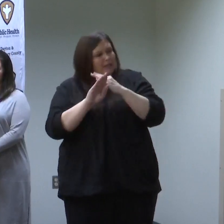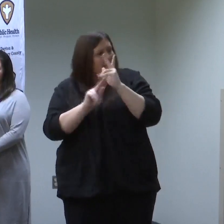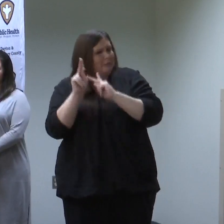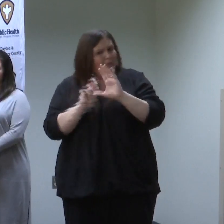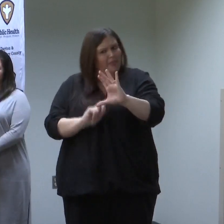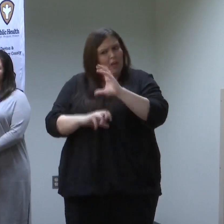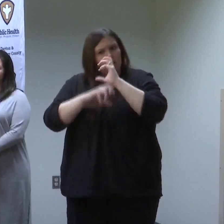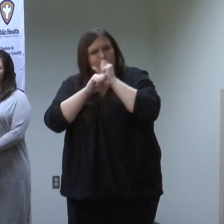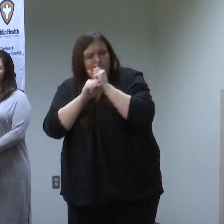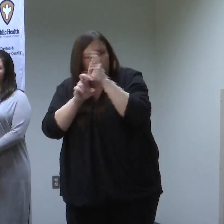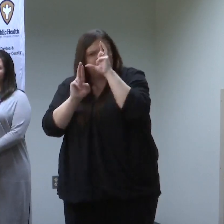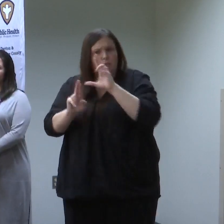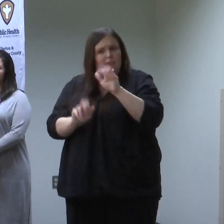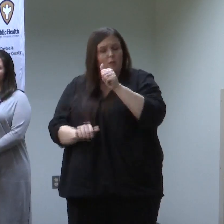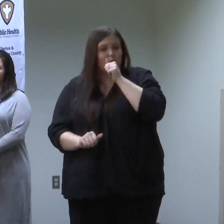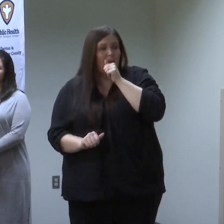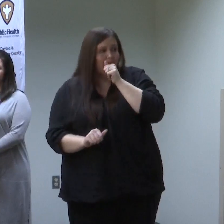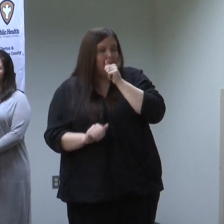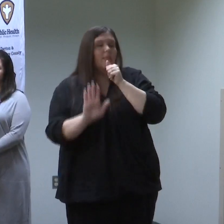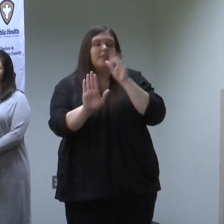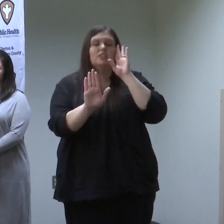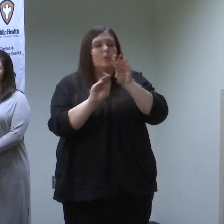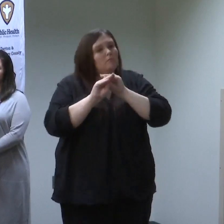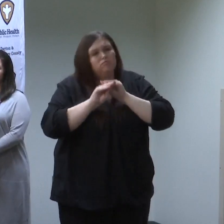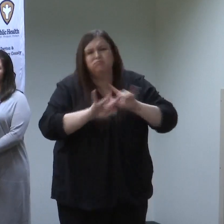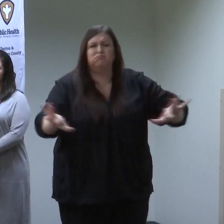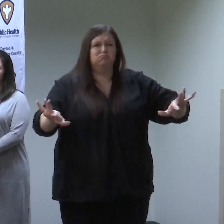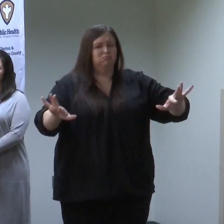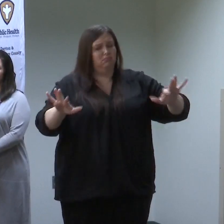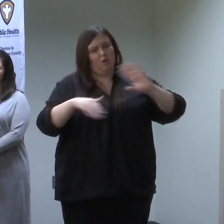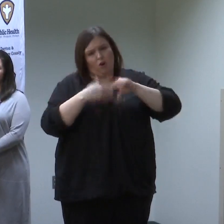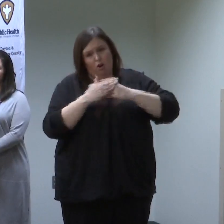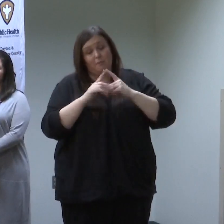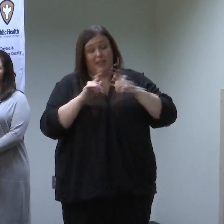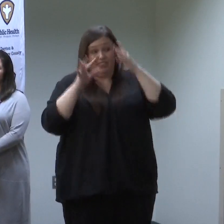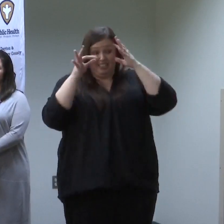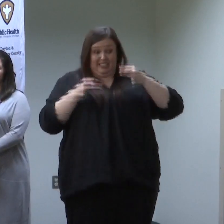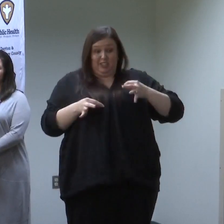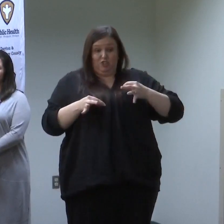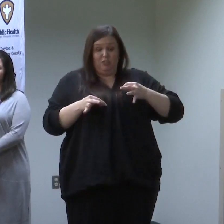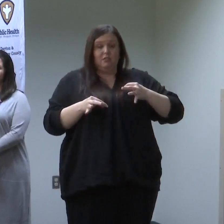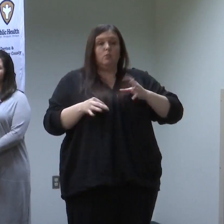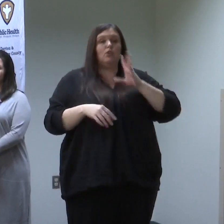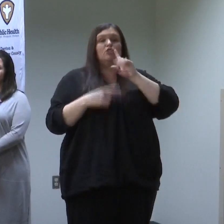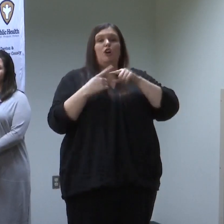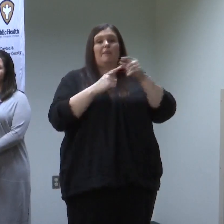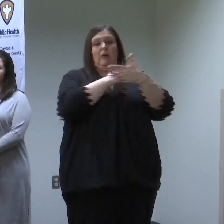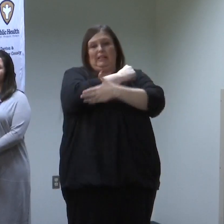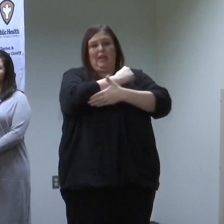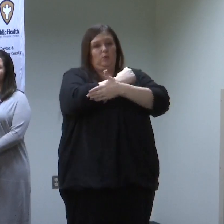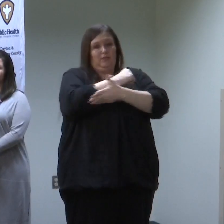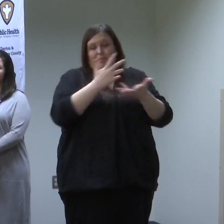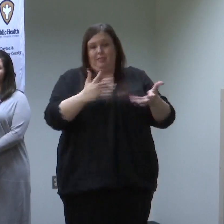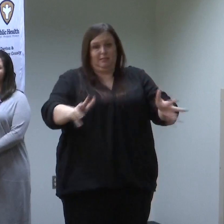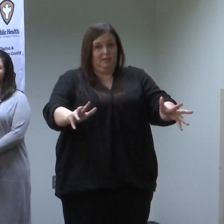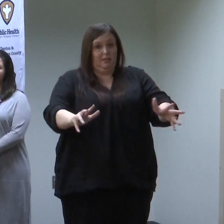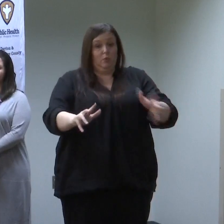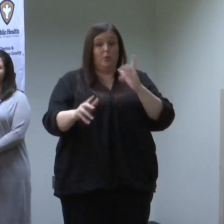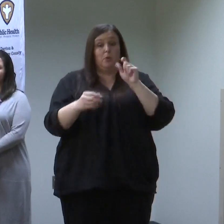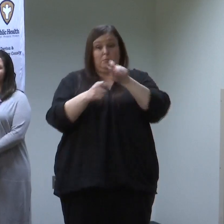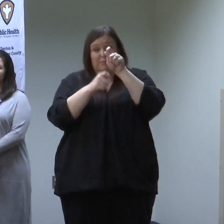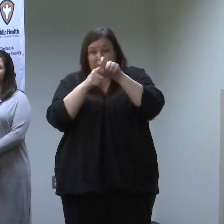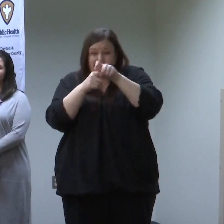and because this is going to be widespread eventually, okay, the decision by the state is to simply talk about county and not to give anything